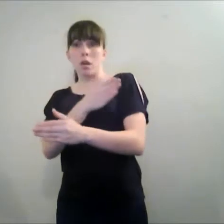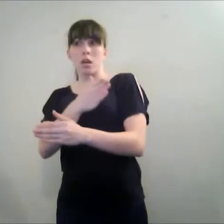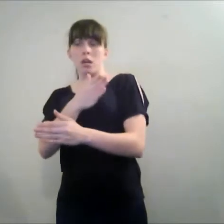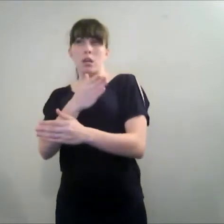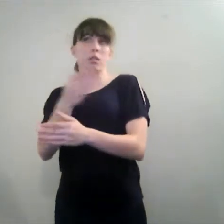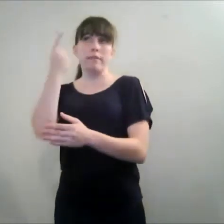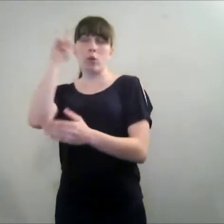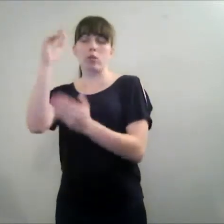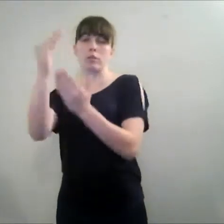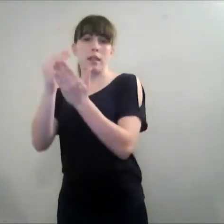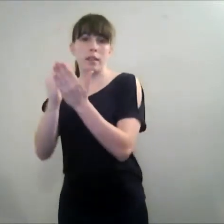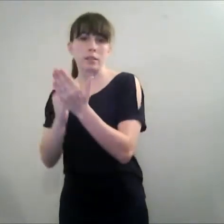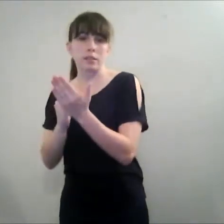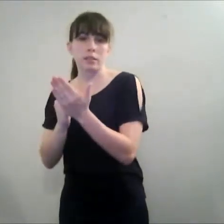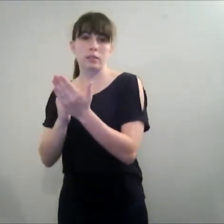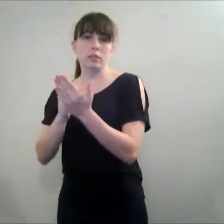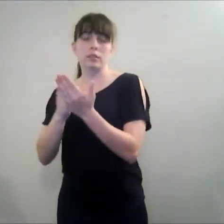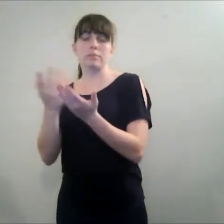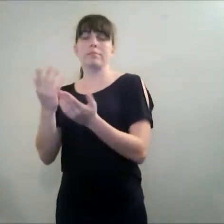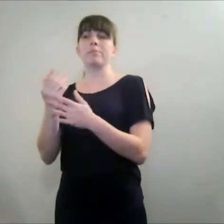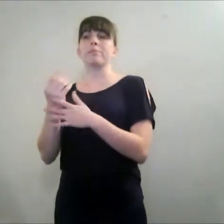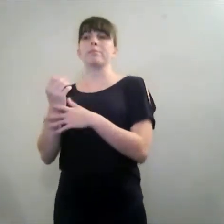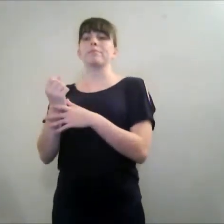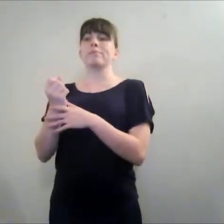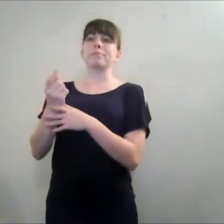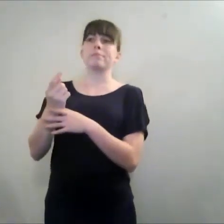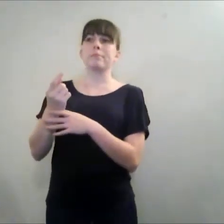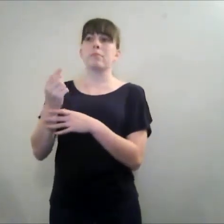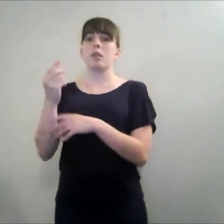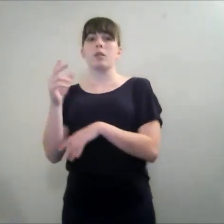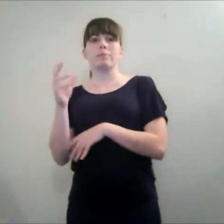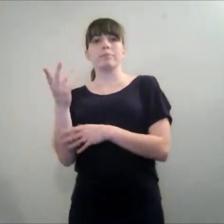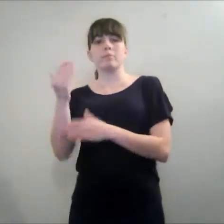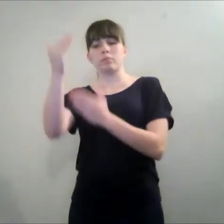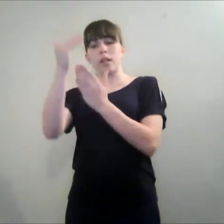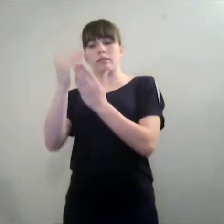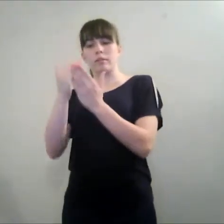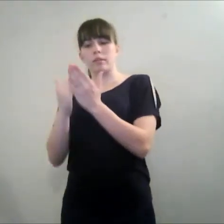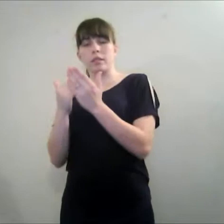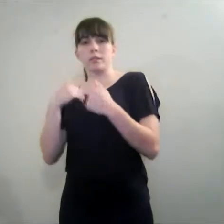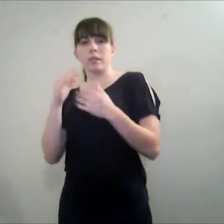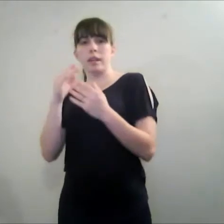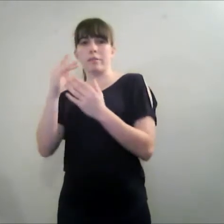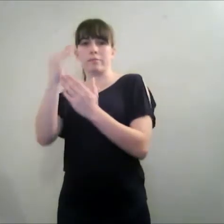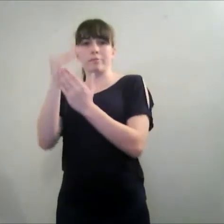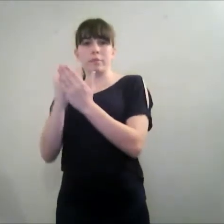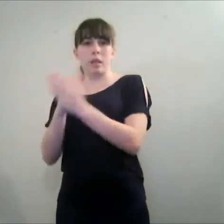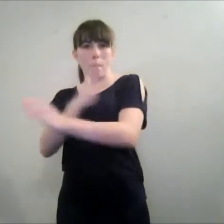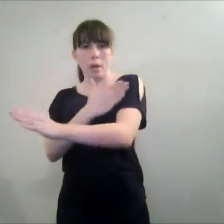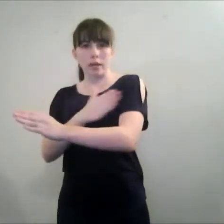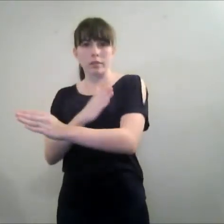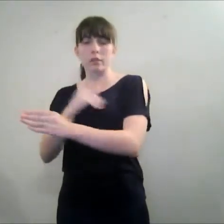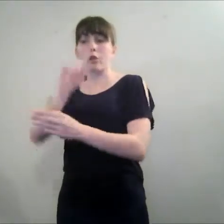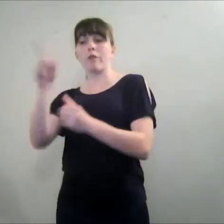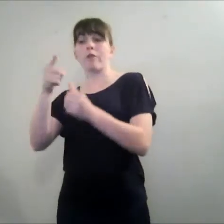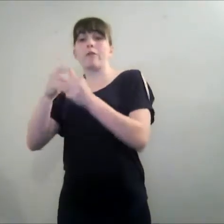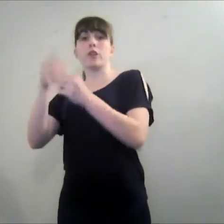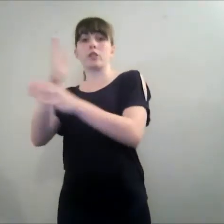The first band on the list of bands that appears at some public music performance of some kind gets the sales